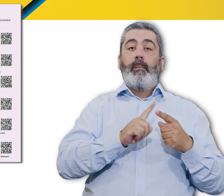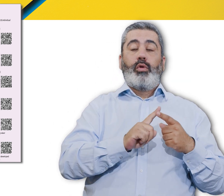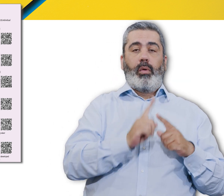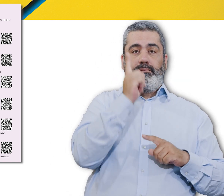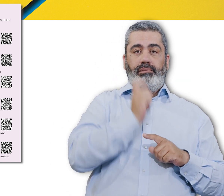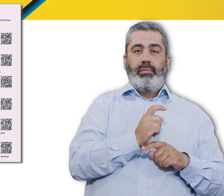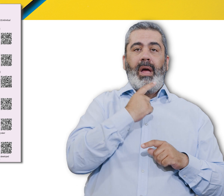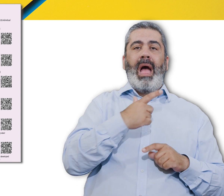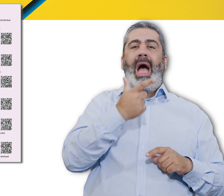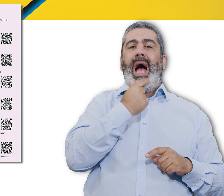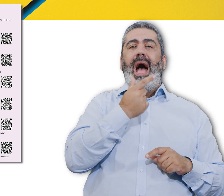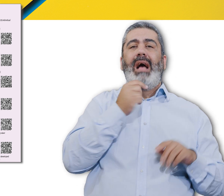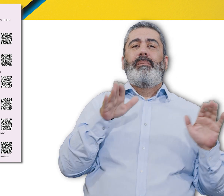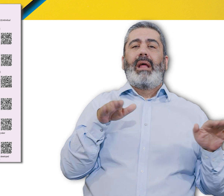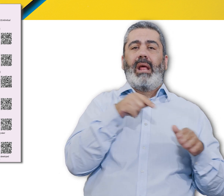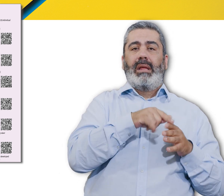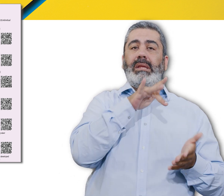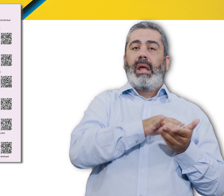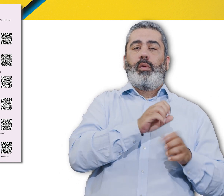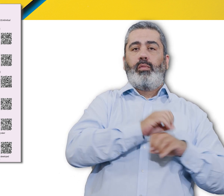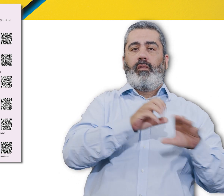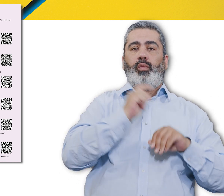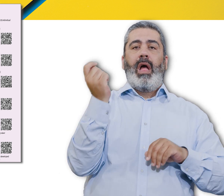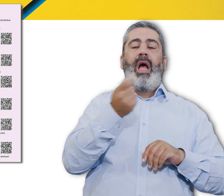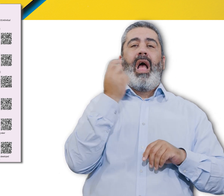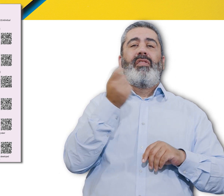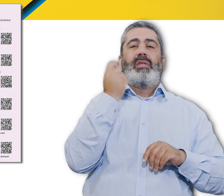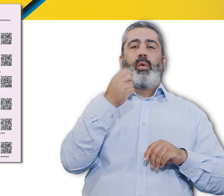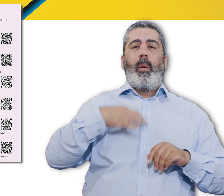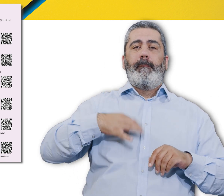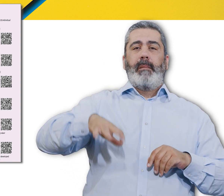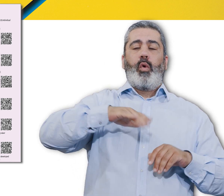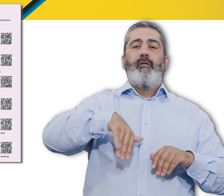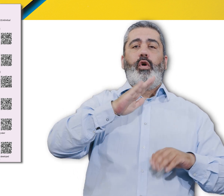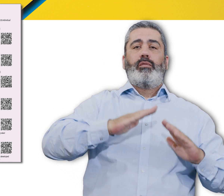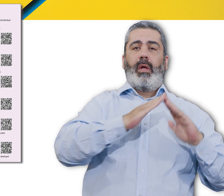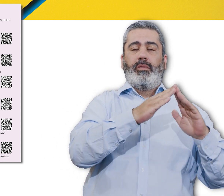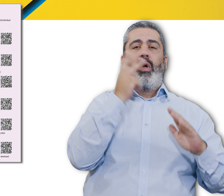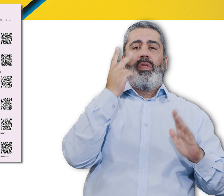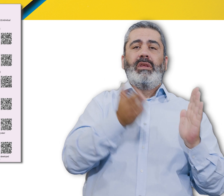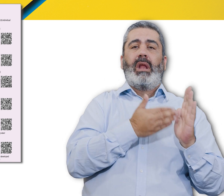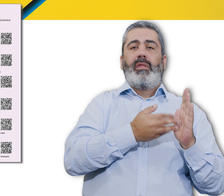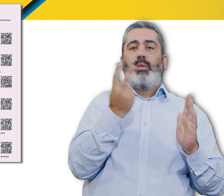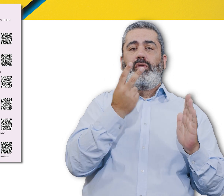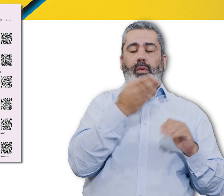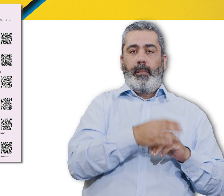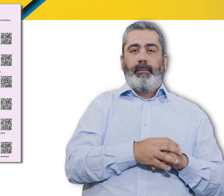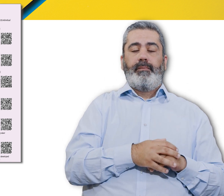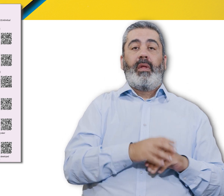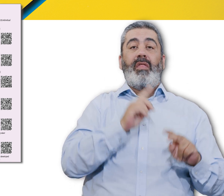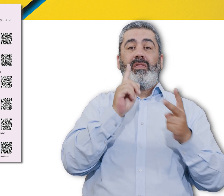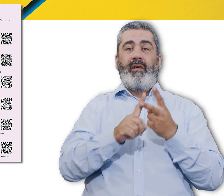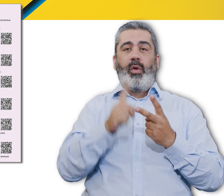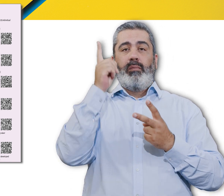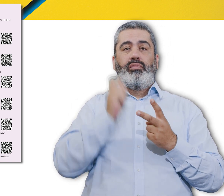1. Aspraggello Information Center of North Pindos National Park, CP22. Starting point 2.